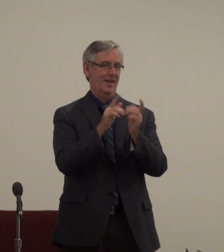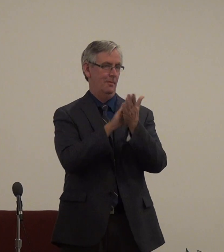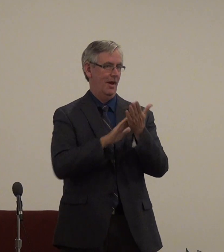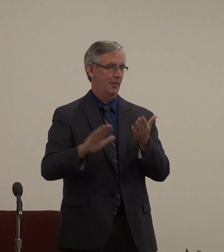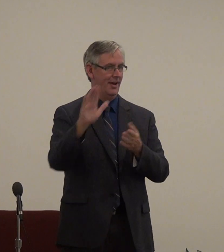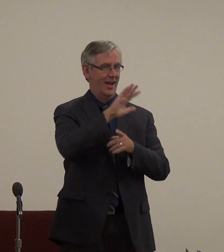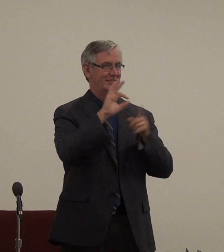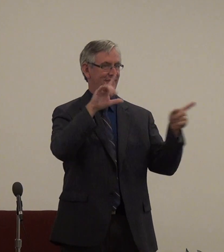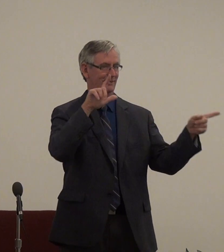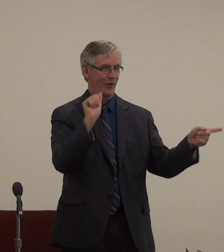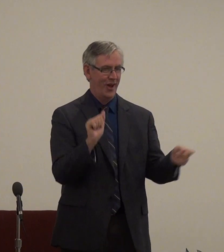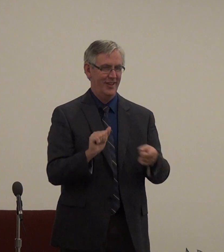married 29 years.